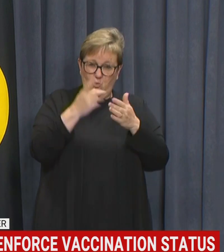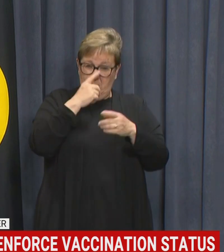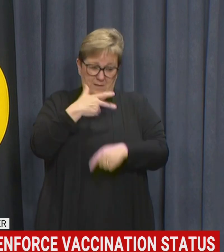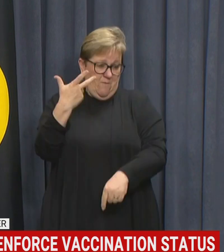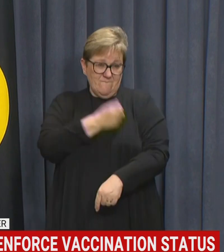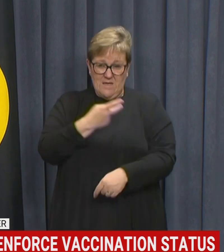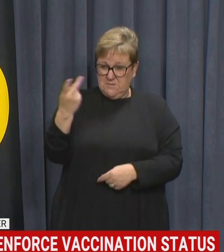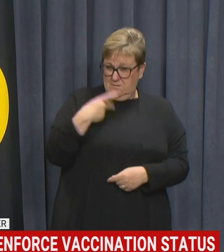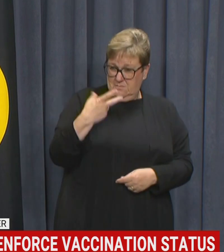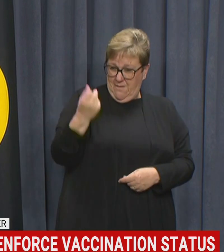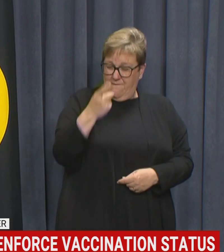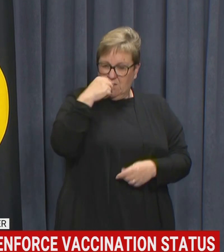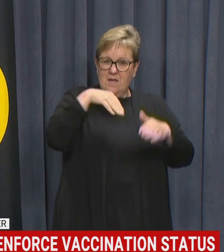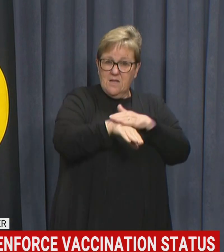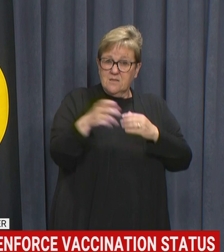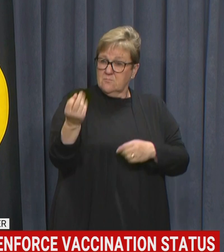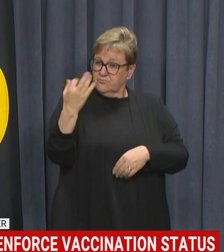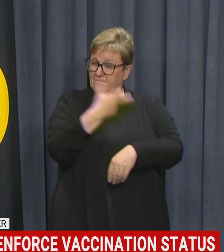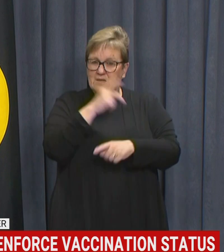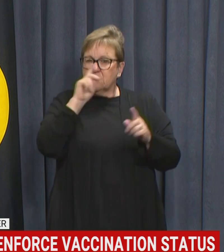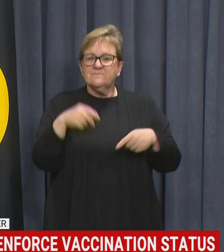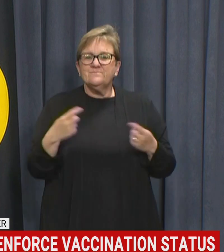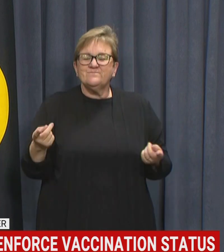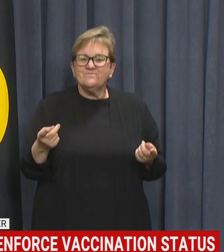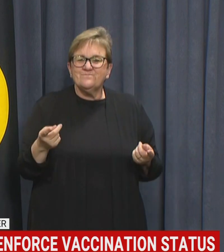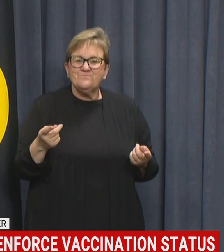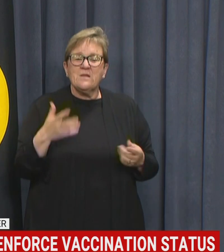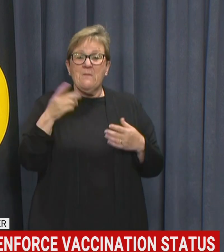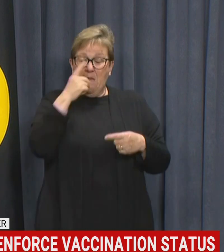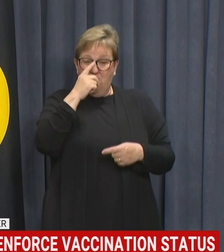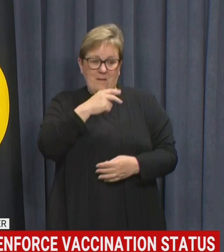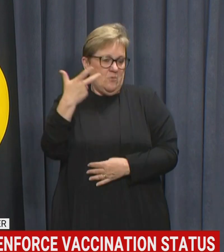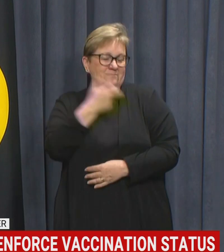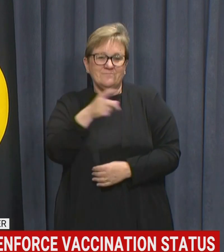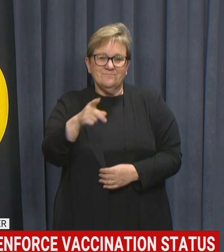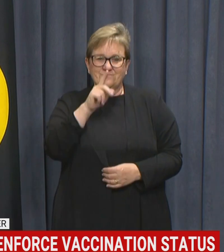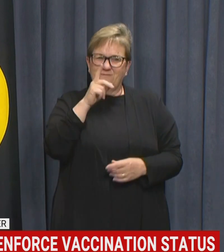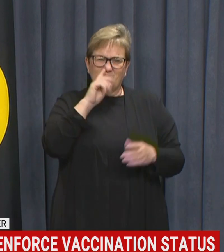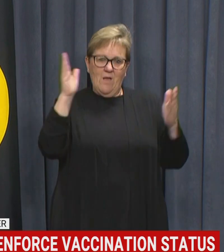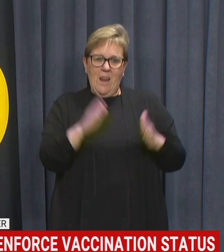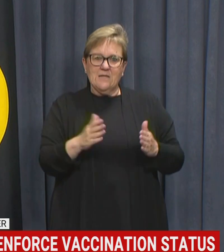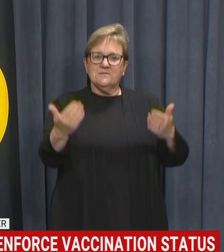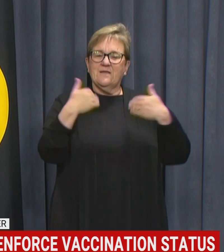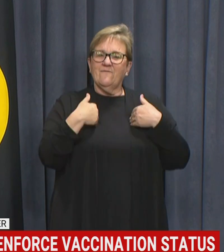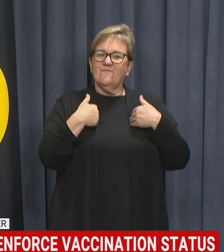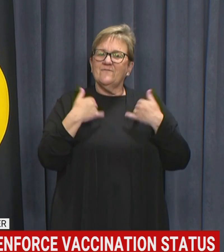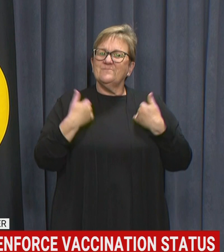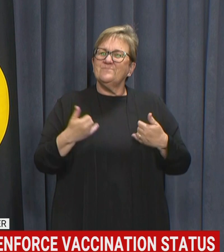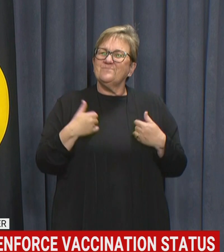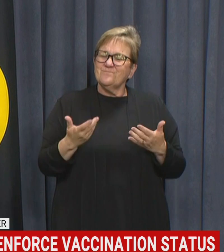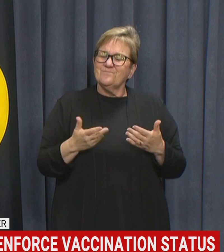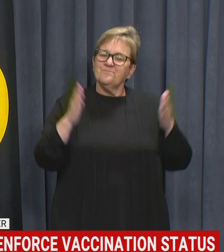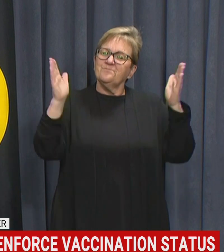vaccinated people. People less likely to be carrying or able to pass on the disease. It reduces